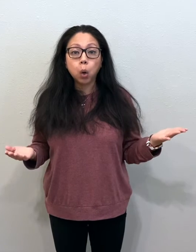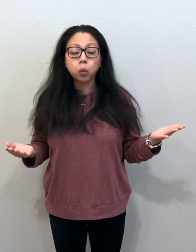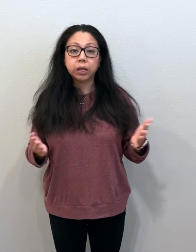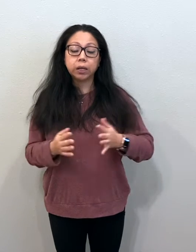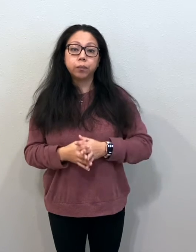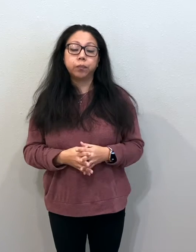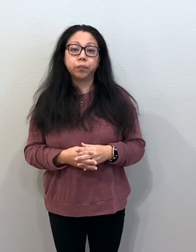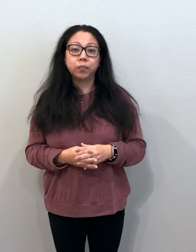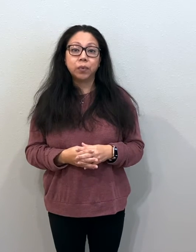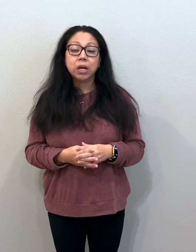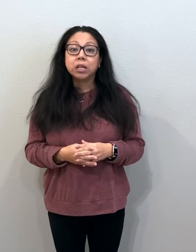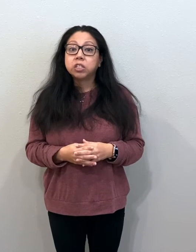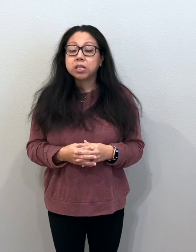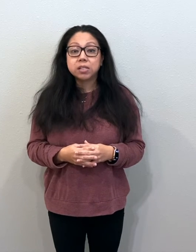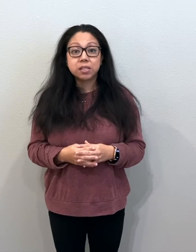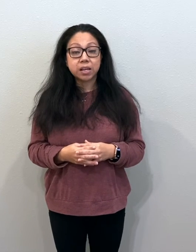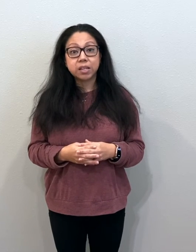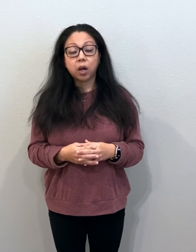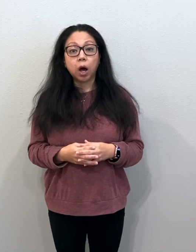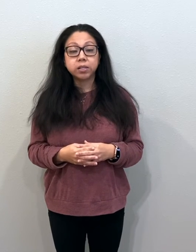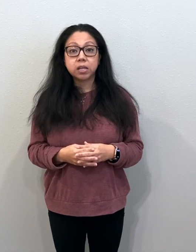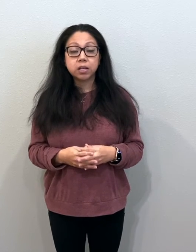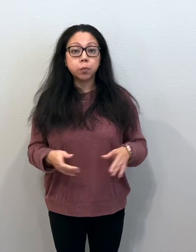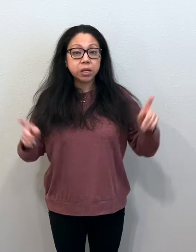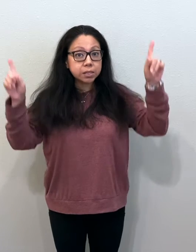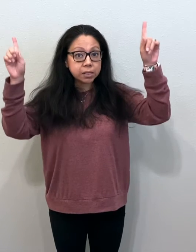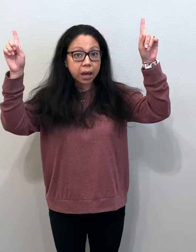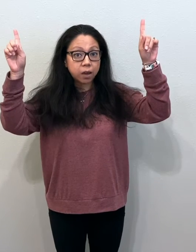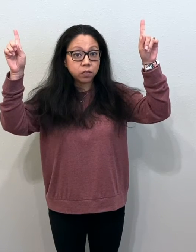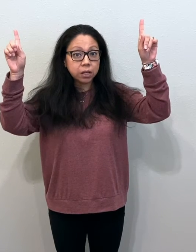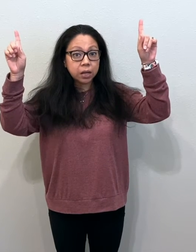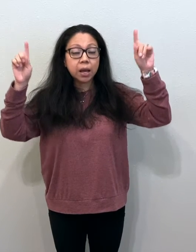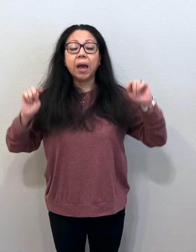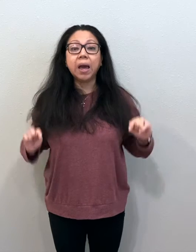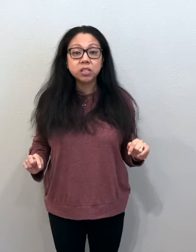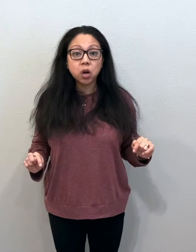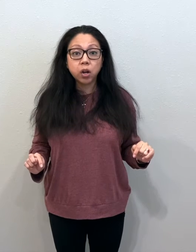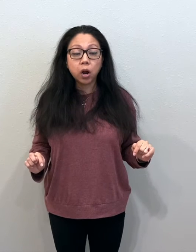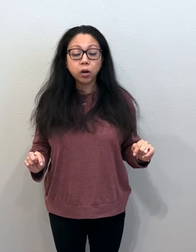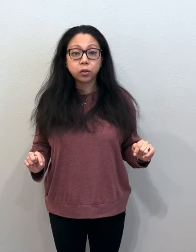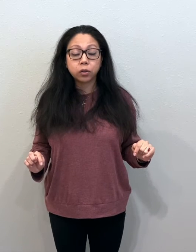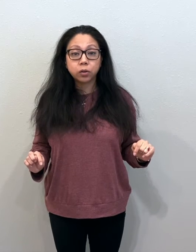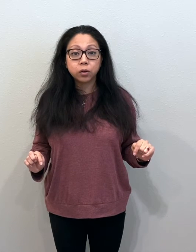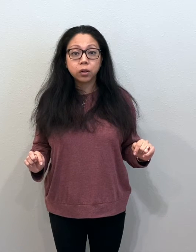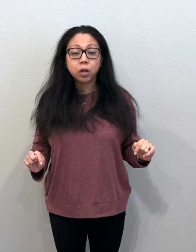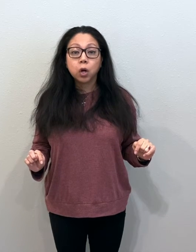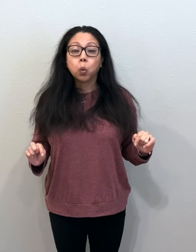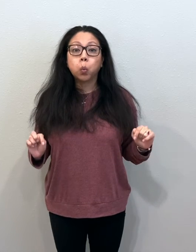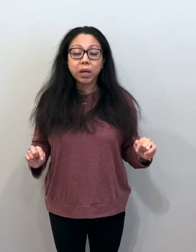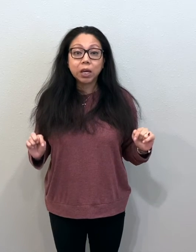Holy. Jesus says that God's kingdom is in heaven and on earth. We can